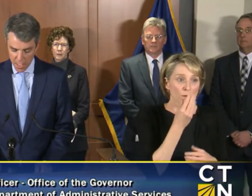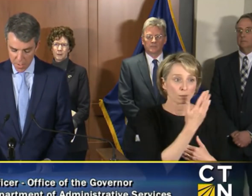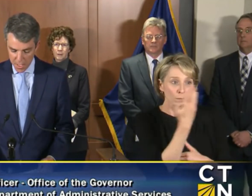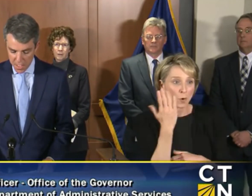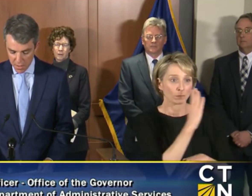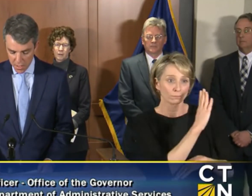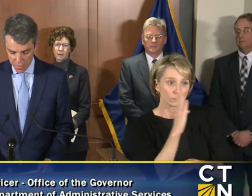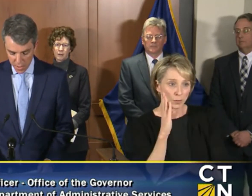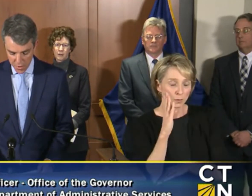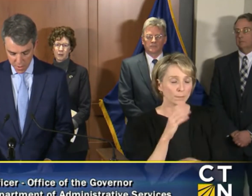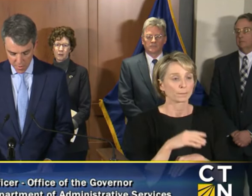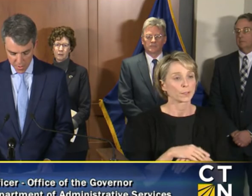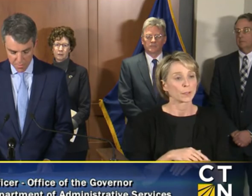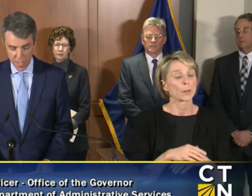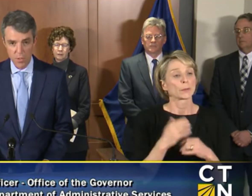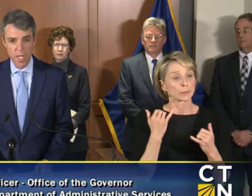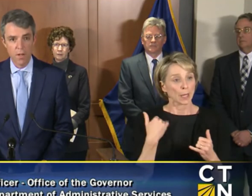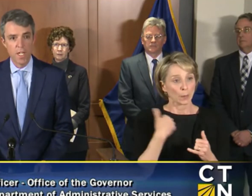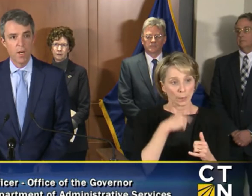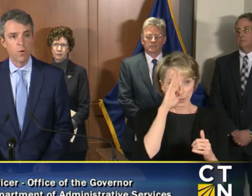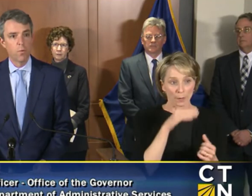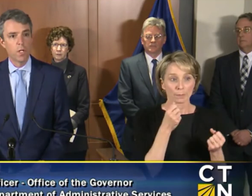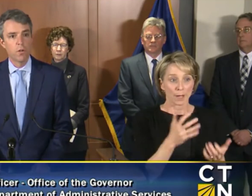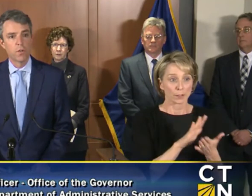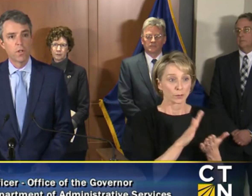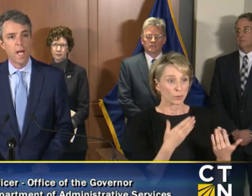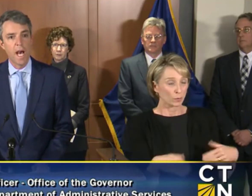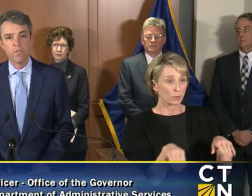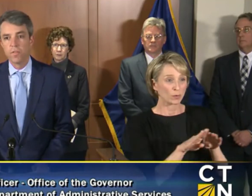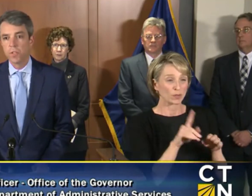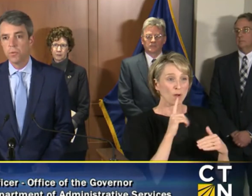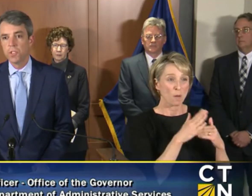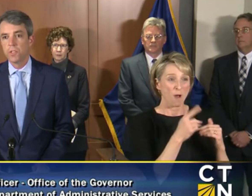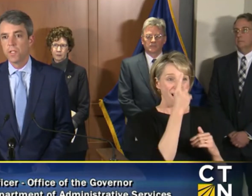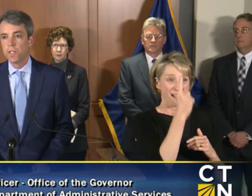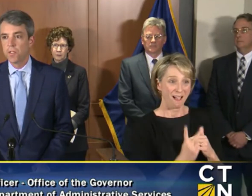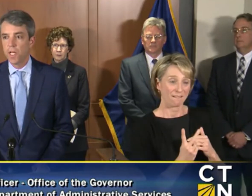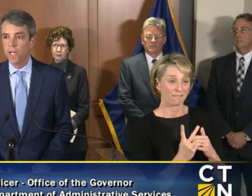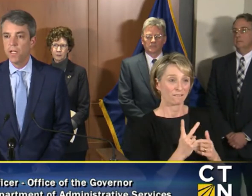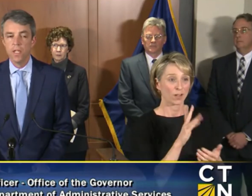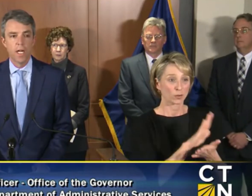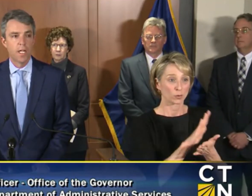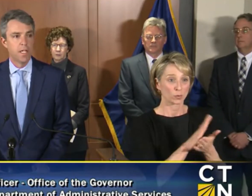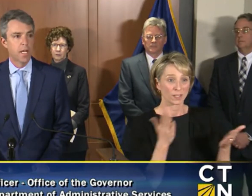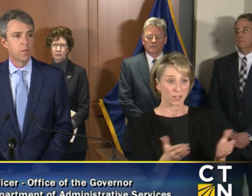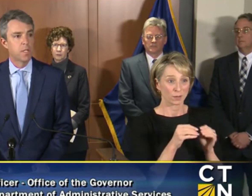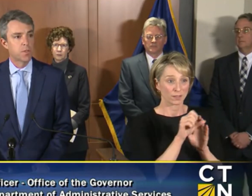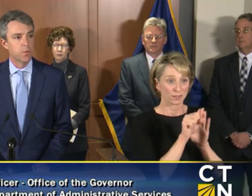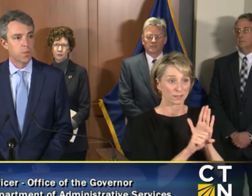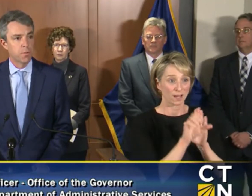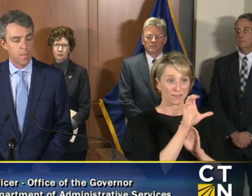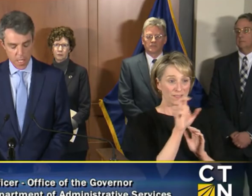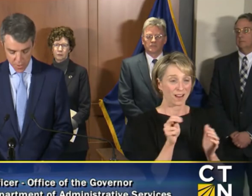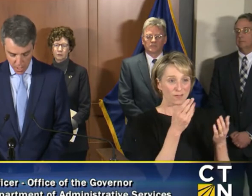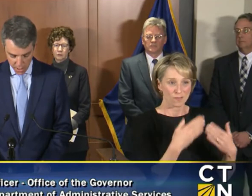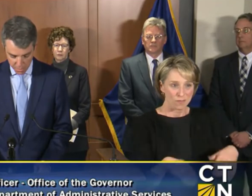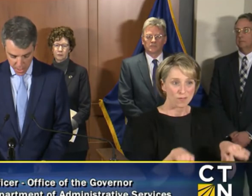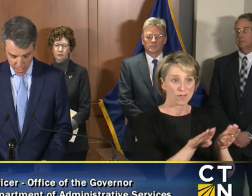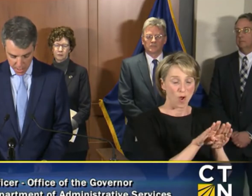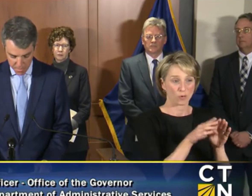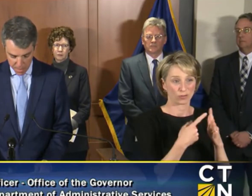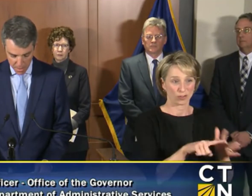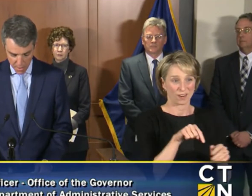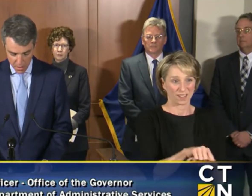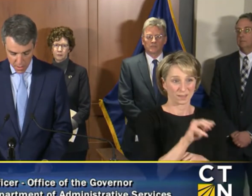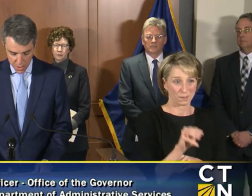announcing steps to continue this vital service, as we have now well over half of the school children in this state not going to be in school starting on